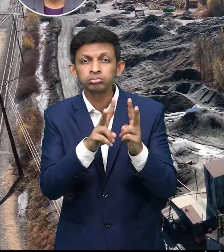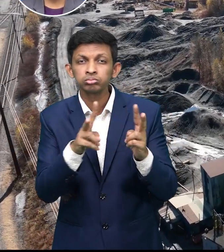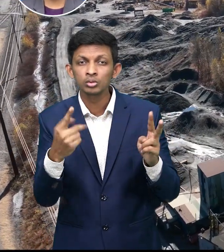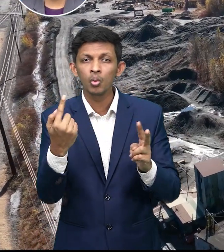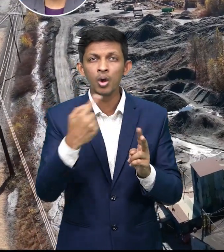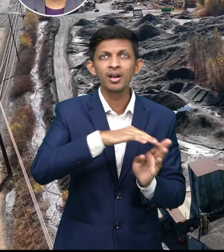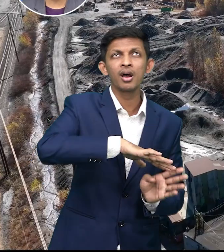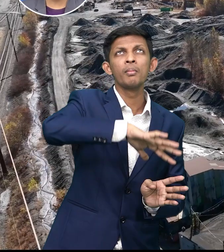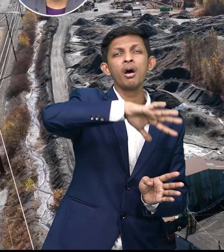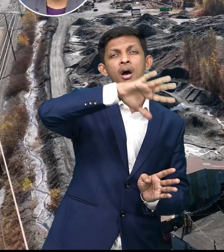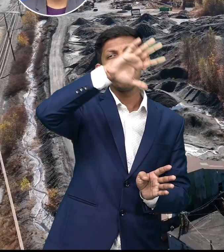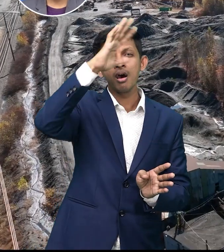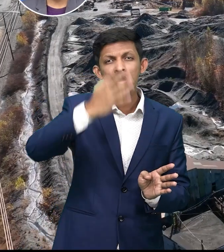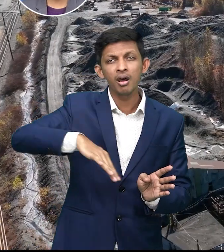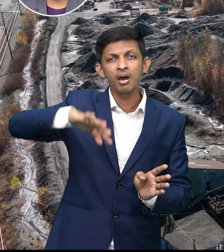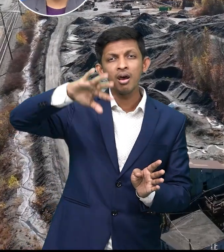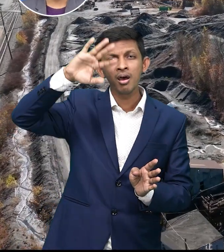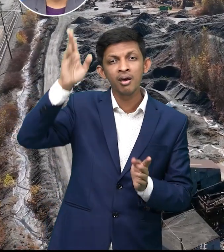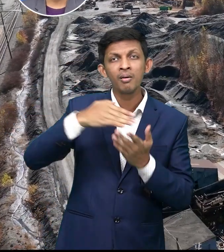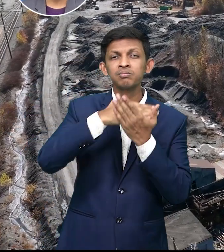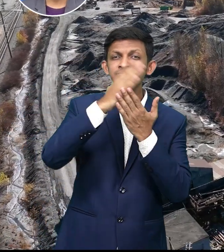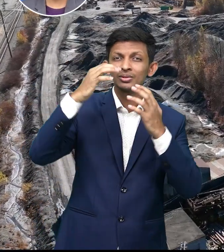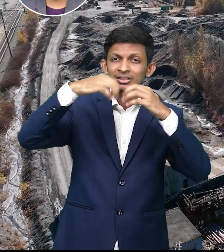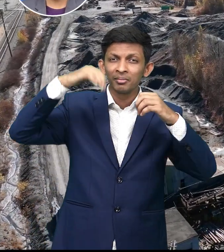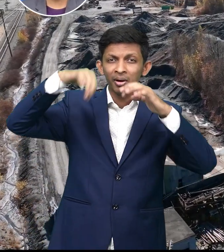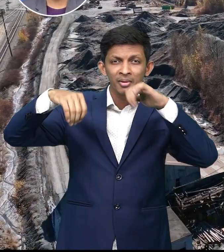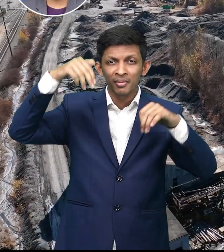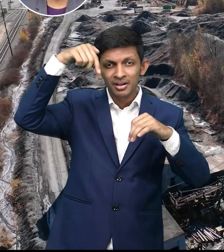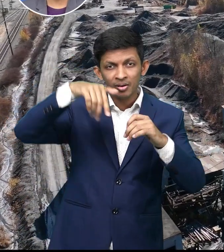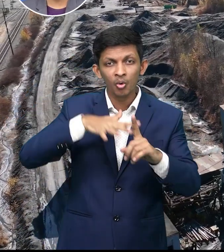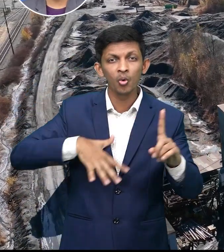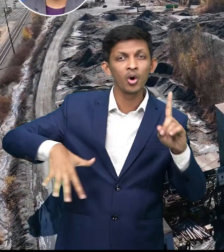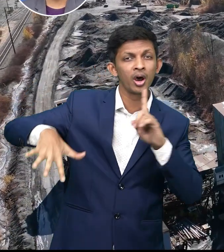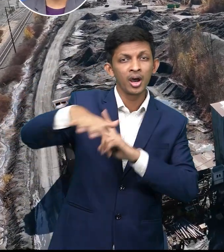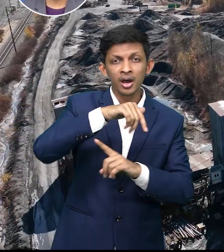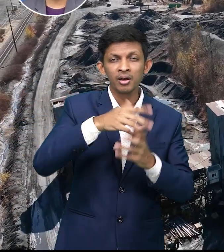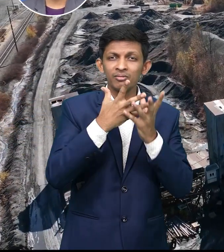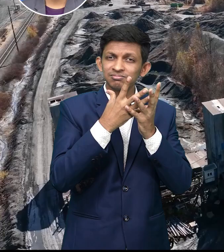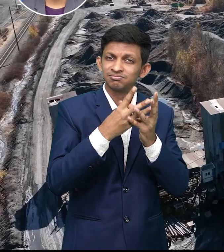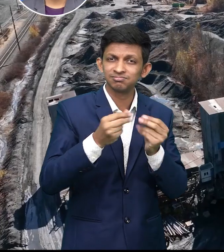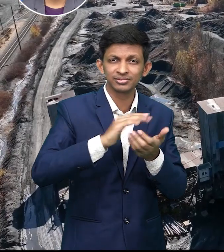mountaintop removal mining (MTR) destroy the environment.